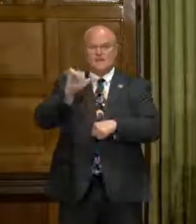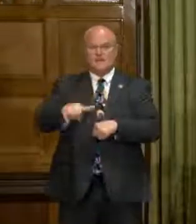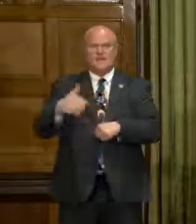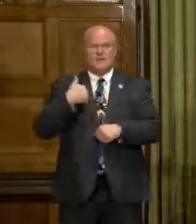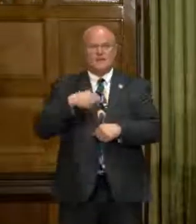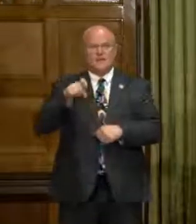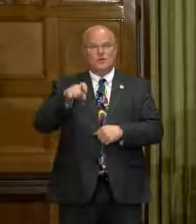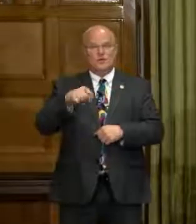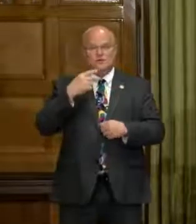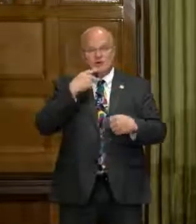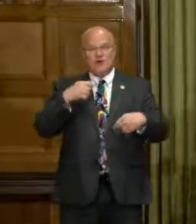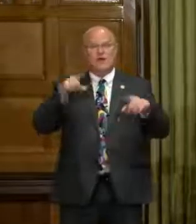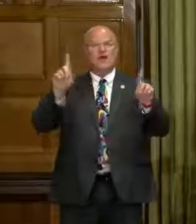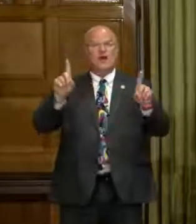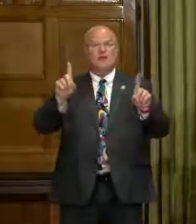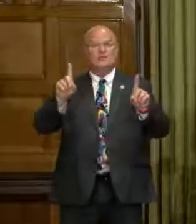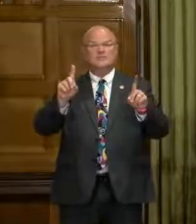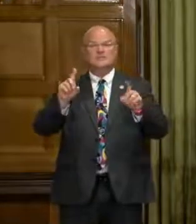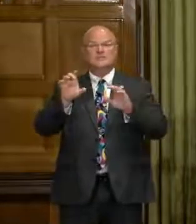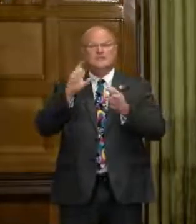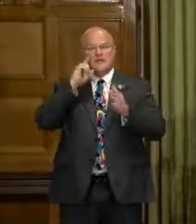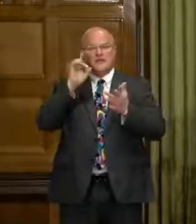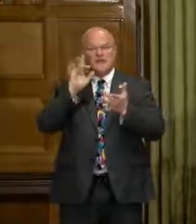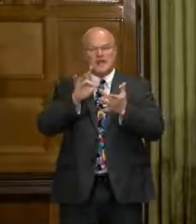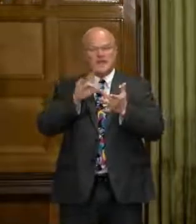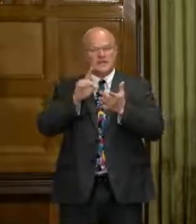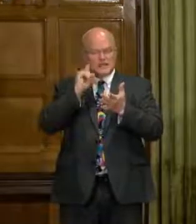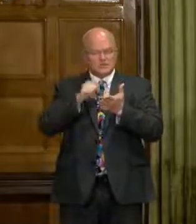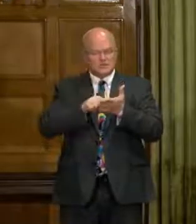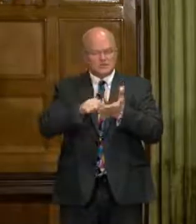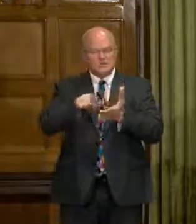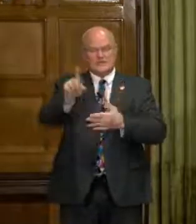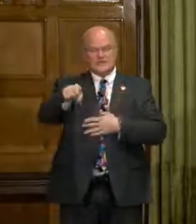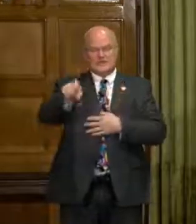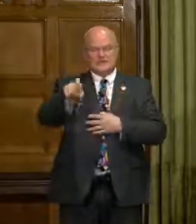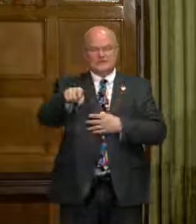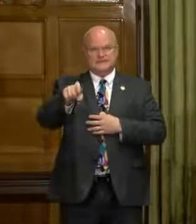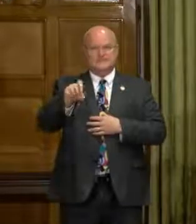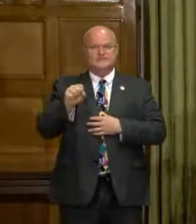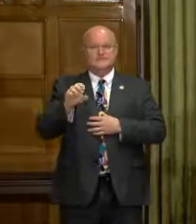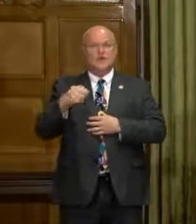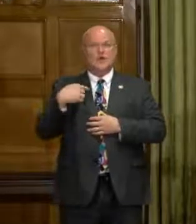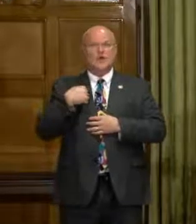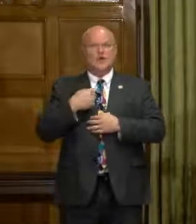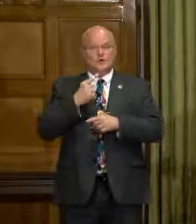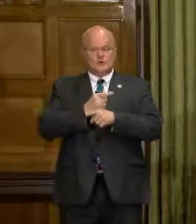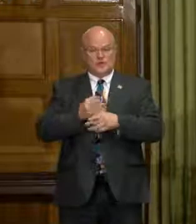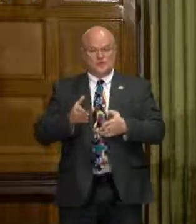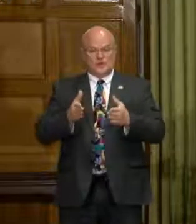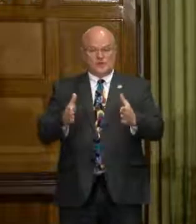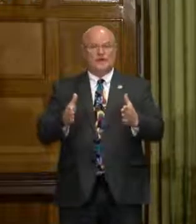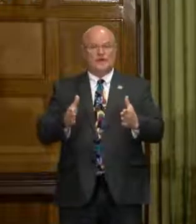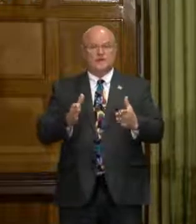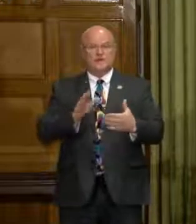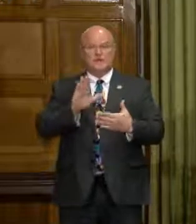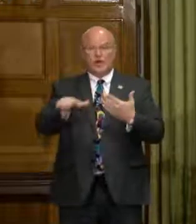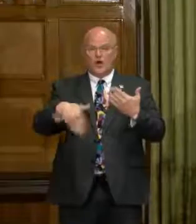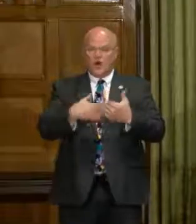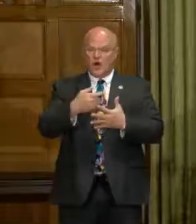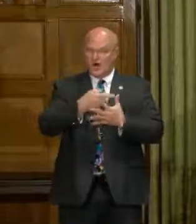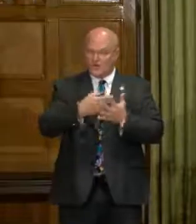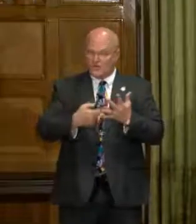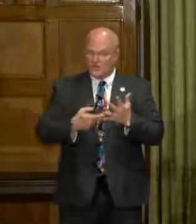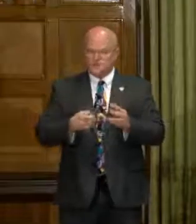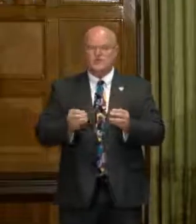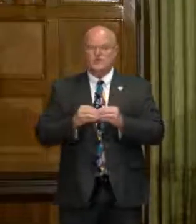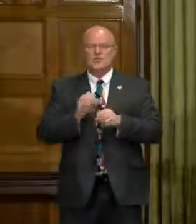that we need to accomplish the contact tracing that we need. And so we're going the right direction, all of those. Obviously, there's a little